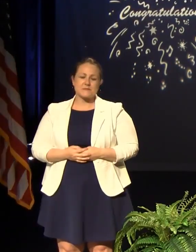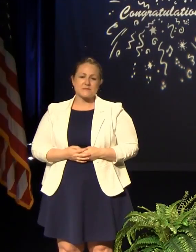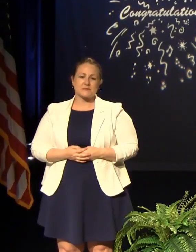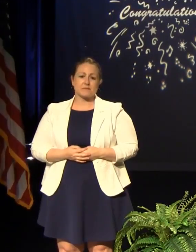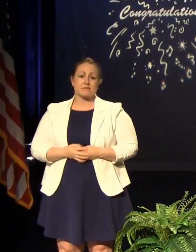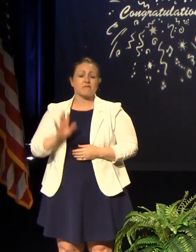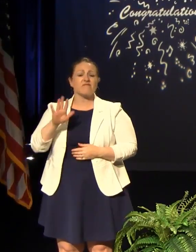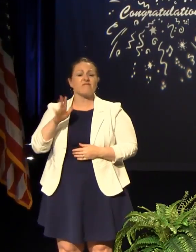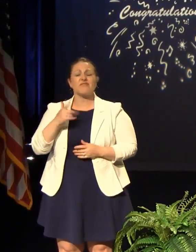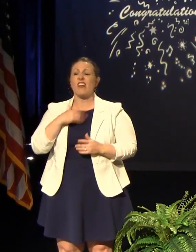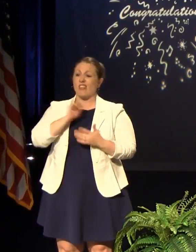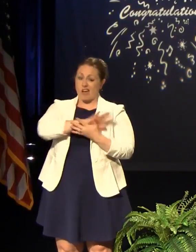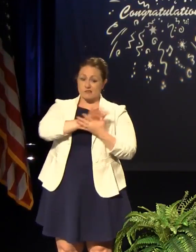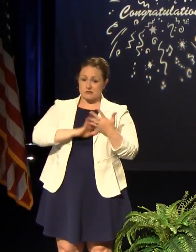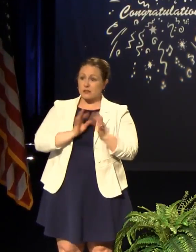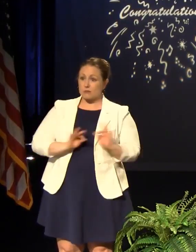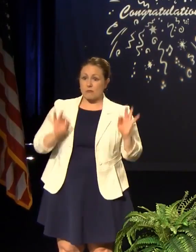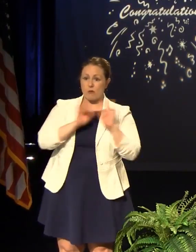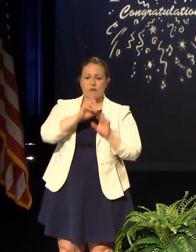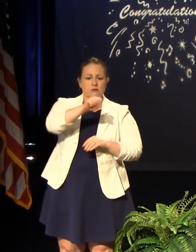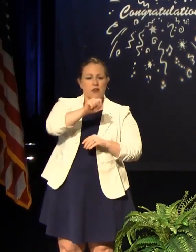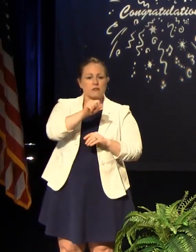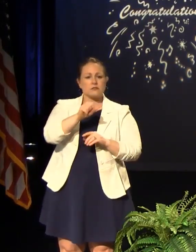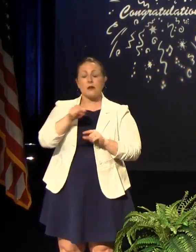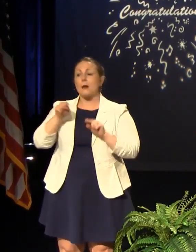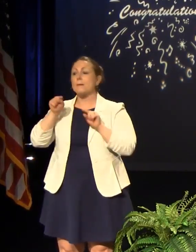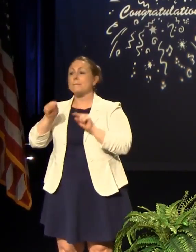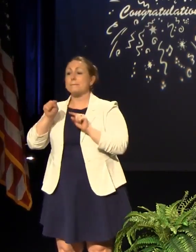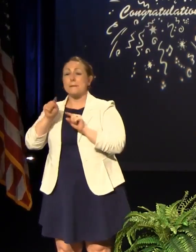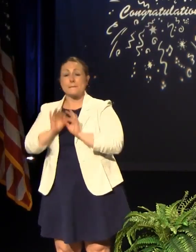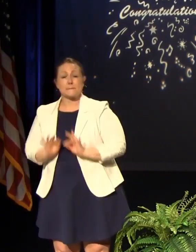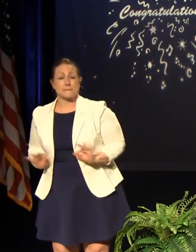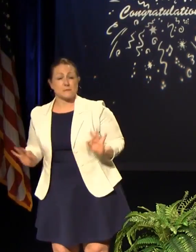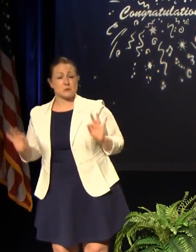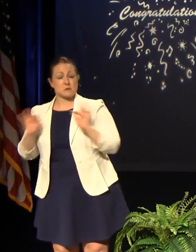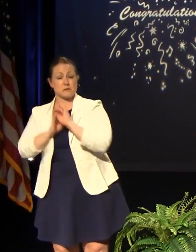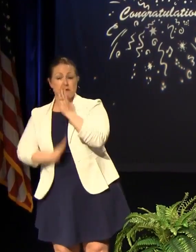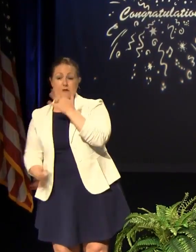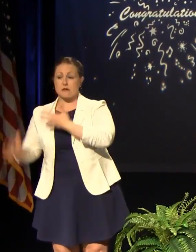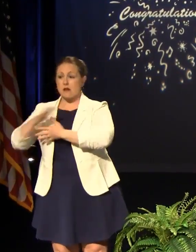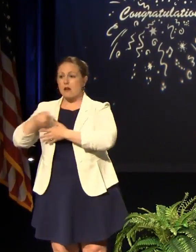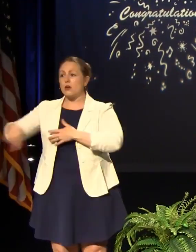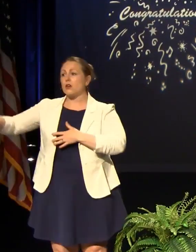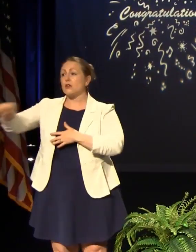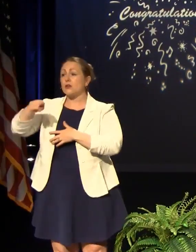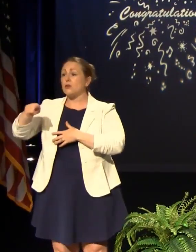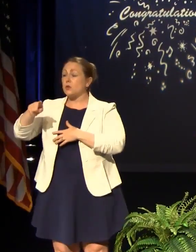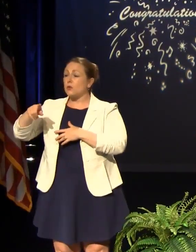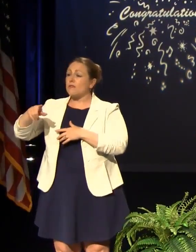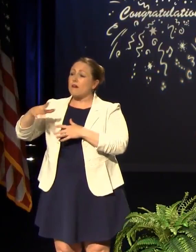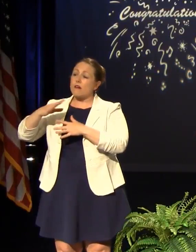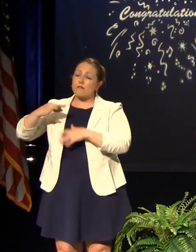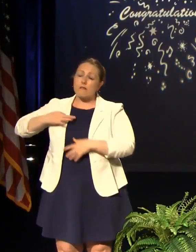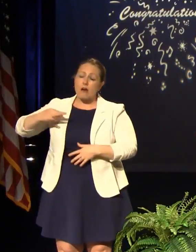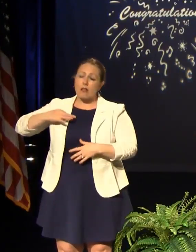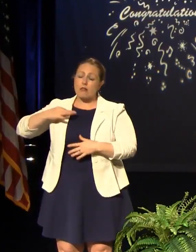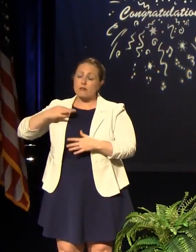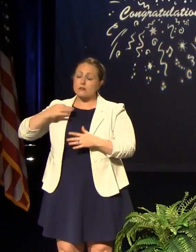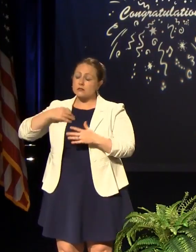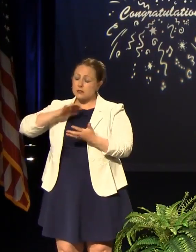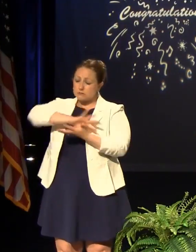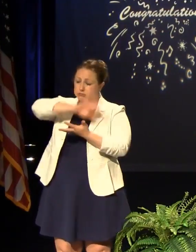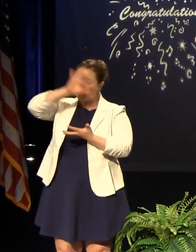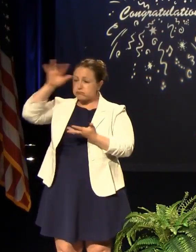Even more important, this year's class has found it in their heart to volunteer a huge amount.